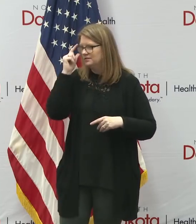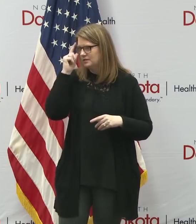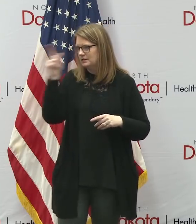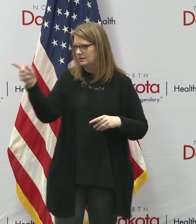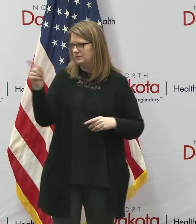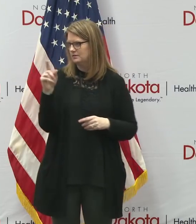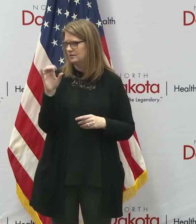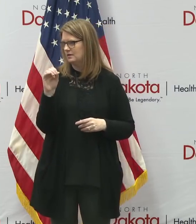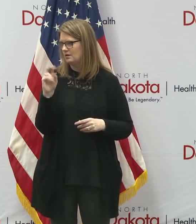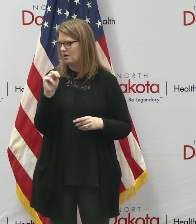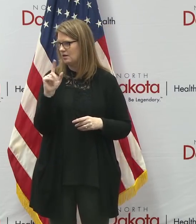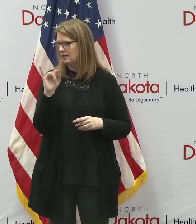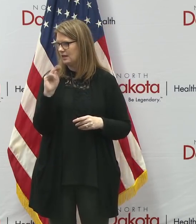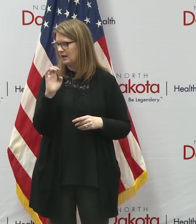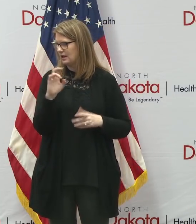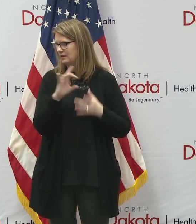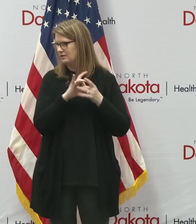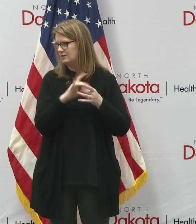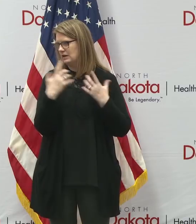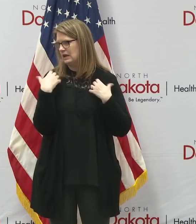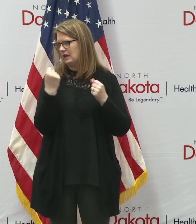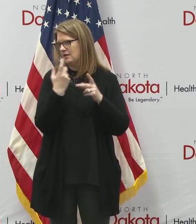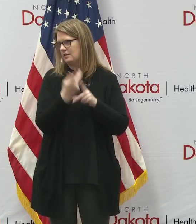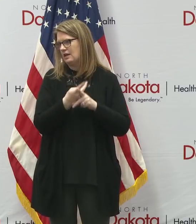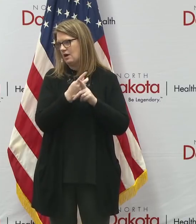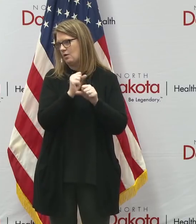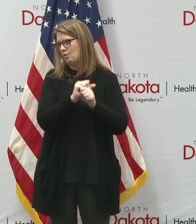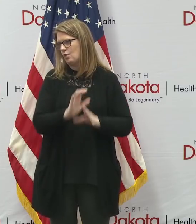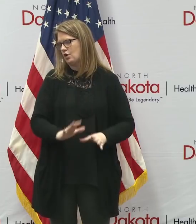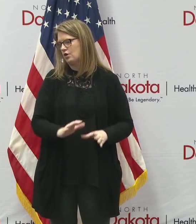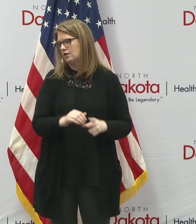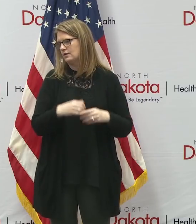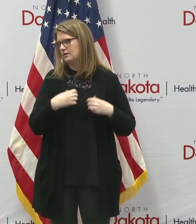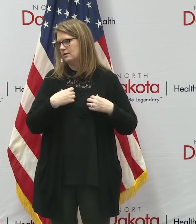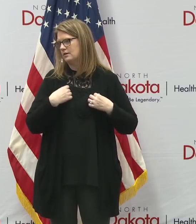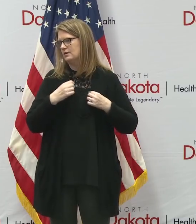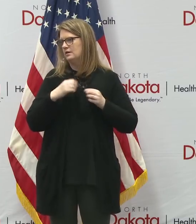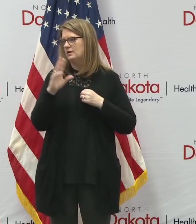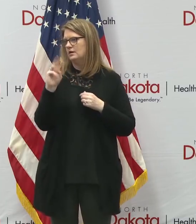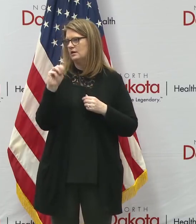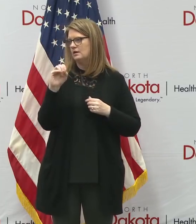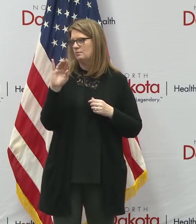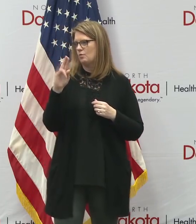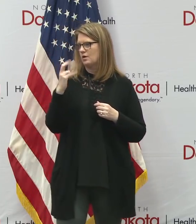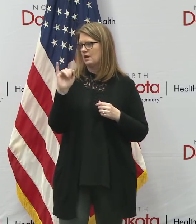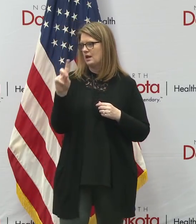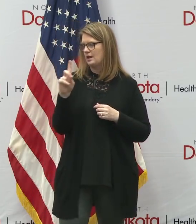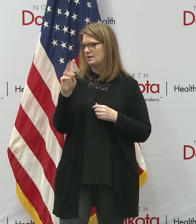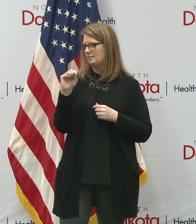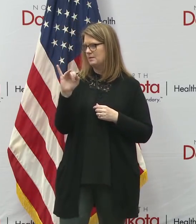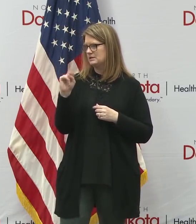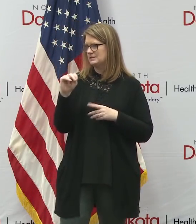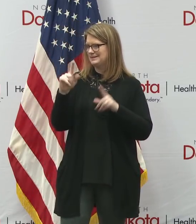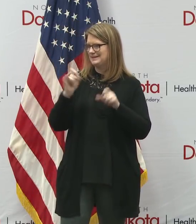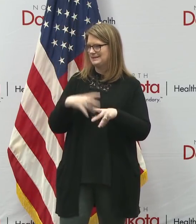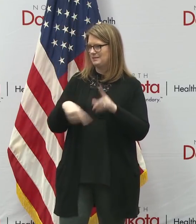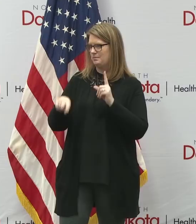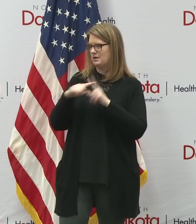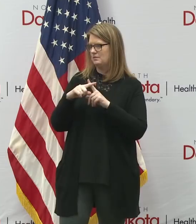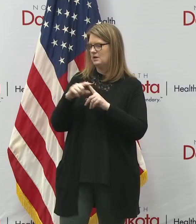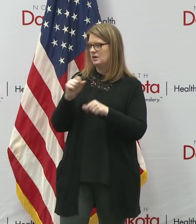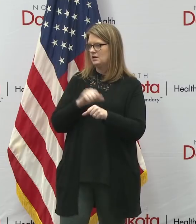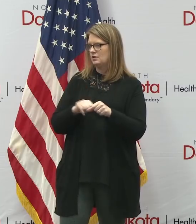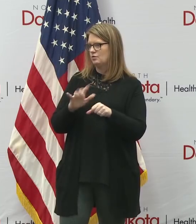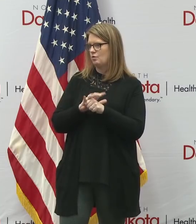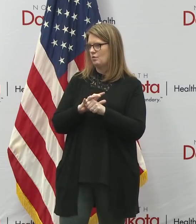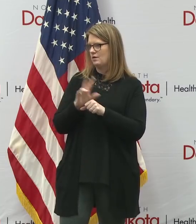Question coming offline about a healthcare worker in Moorhead, Minnesota, who had tested positive for